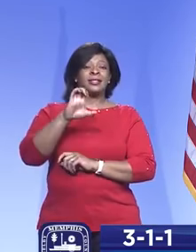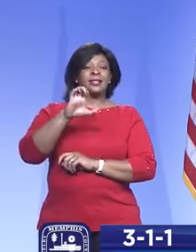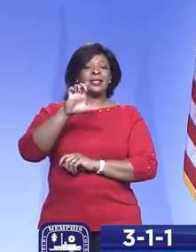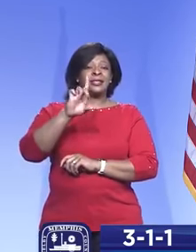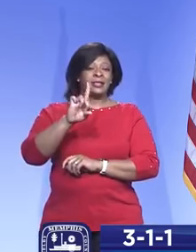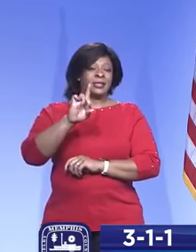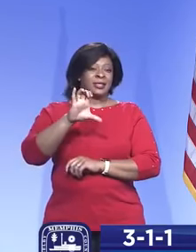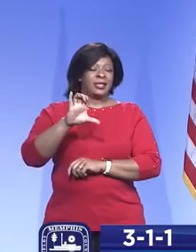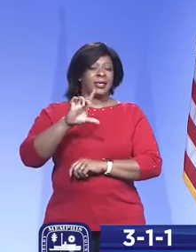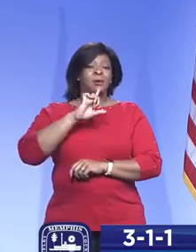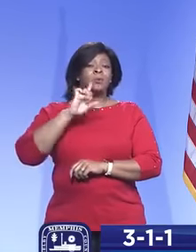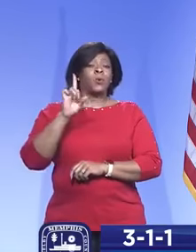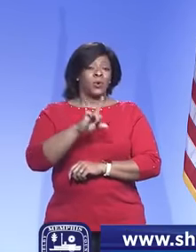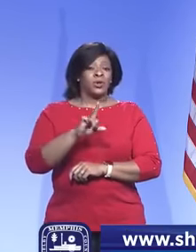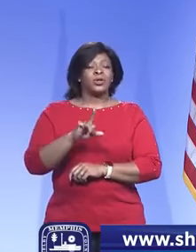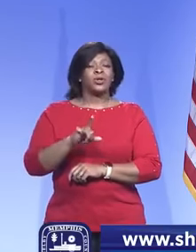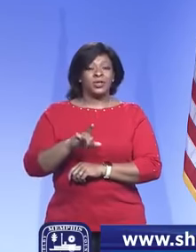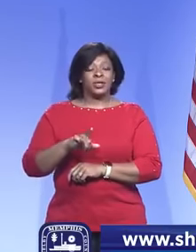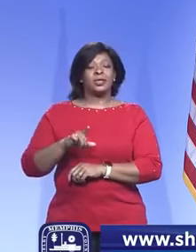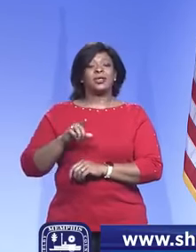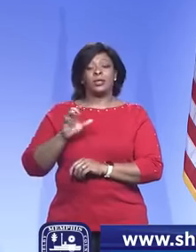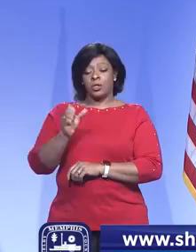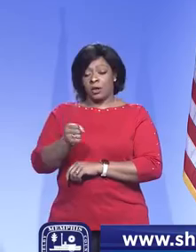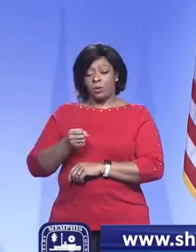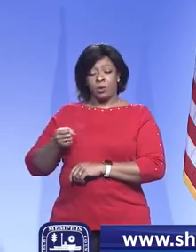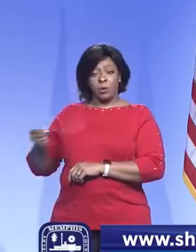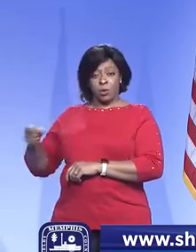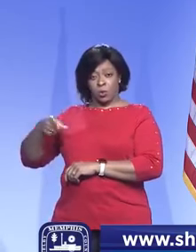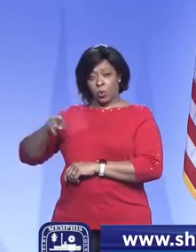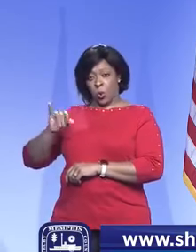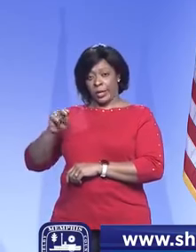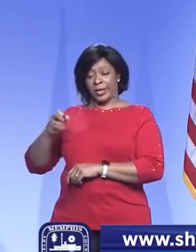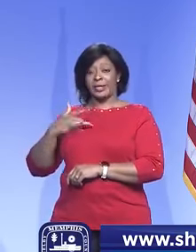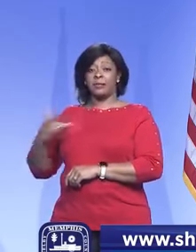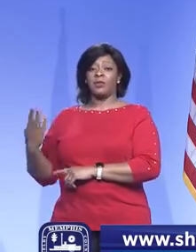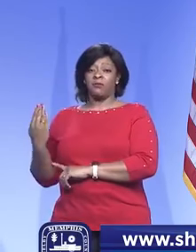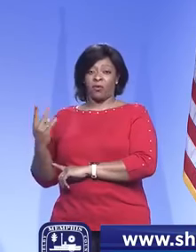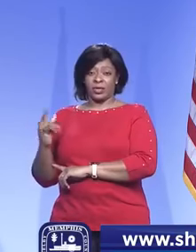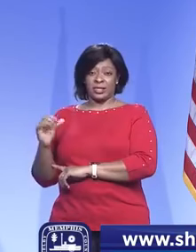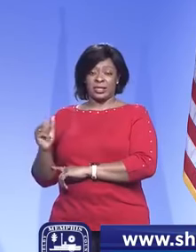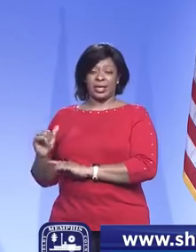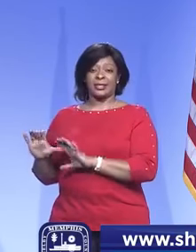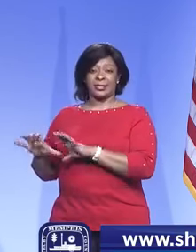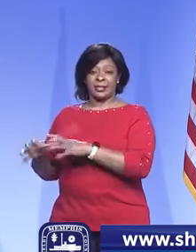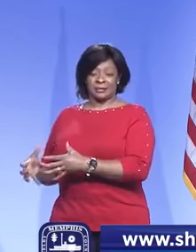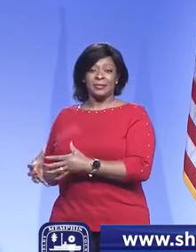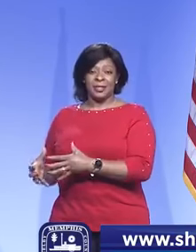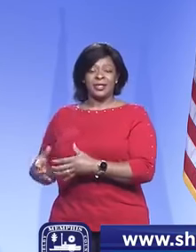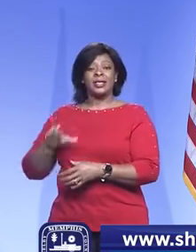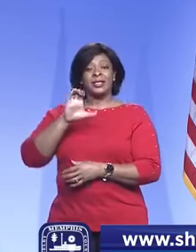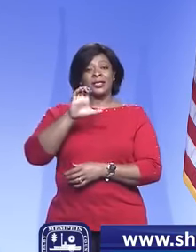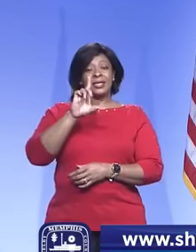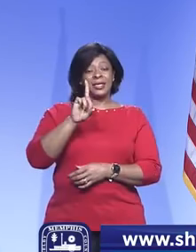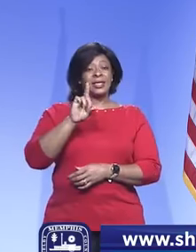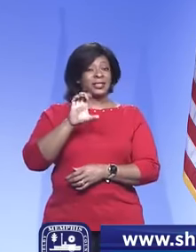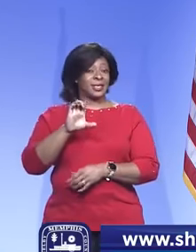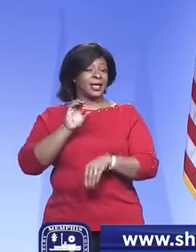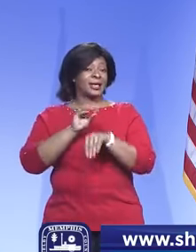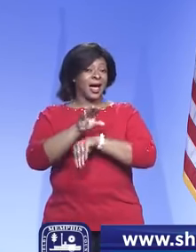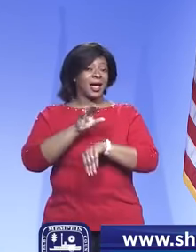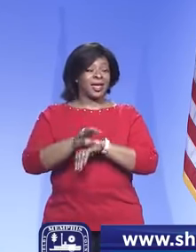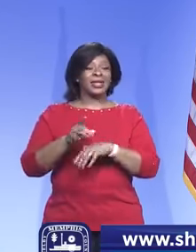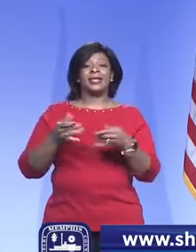CDC has made, was placed in quarantine for 14 days. Matter of fact, the CDC's guidance is that